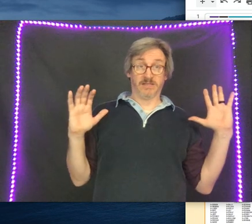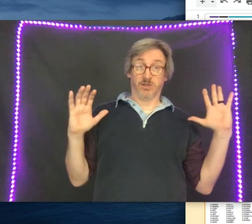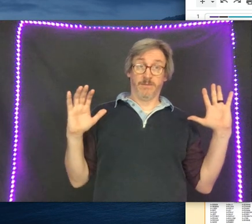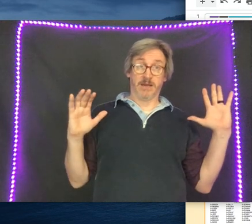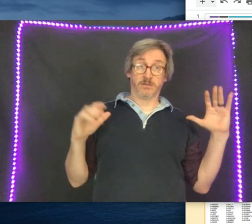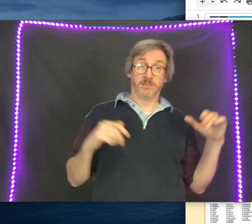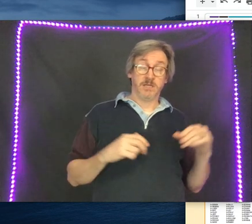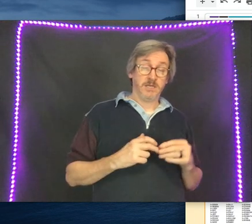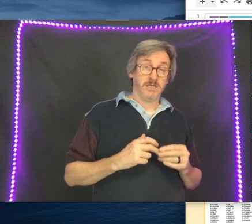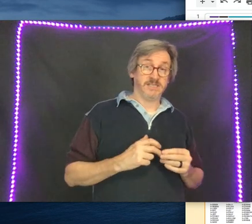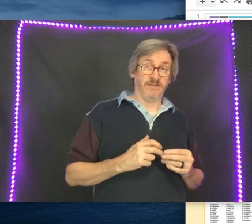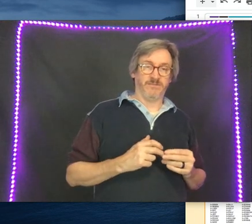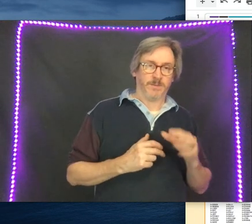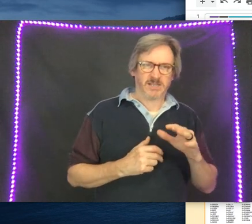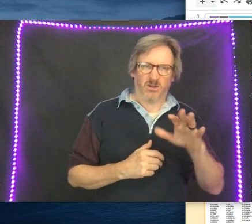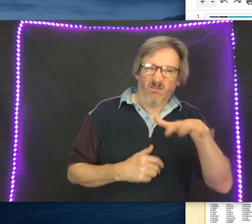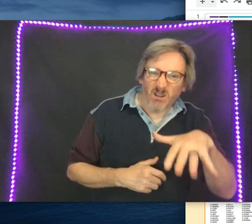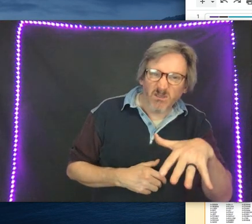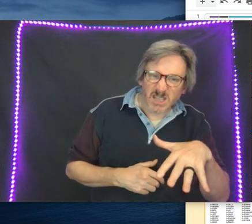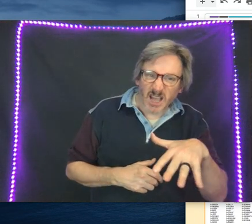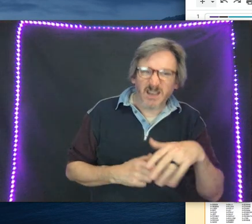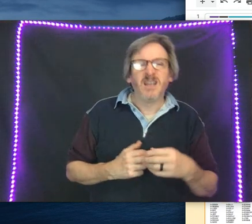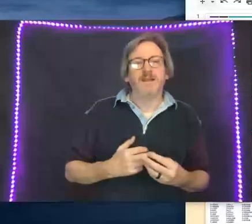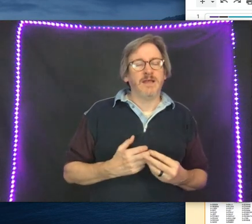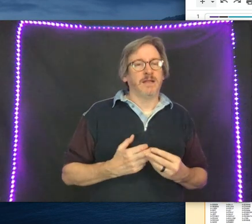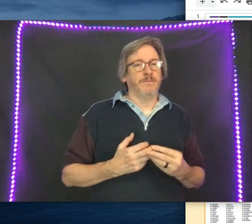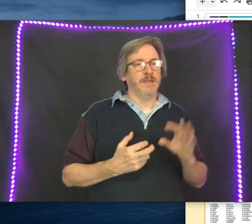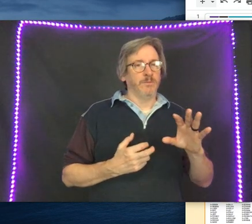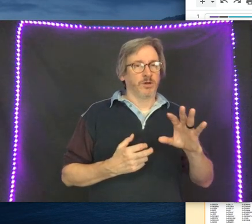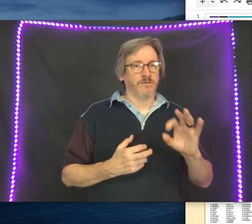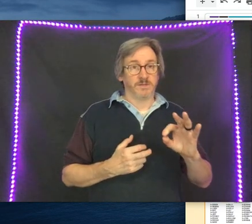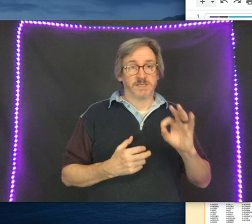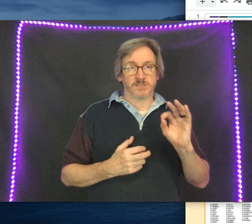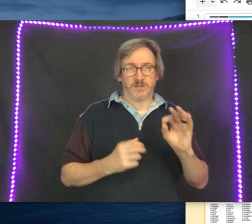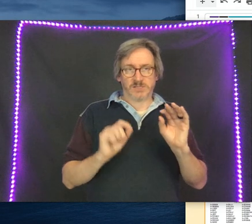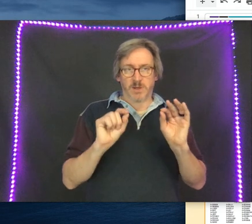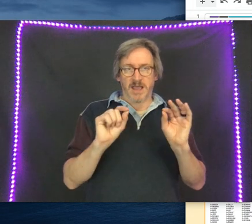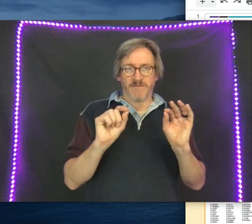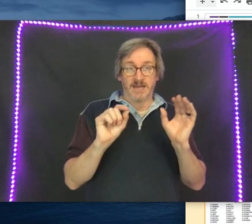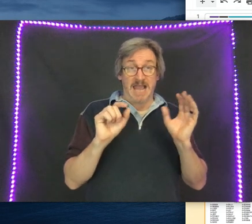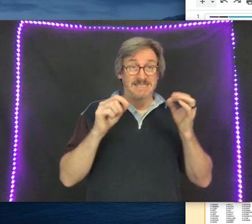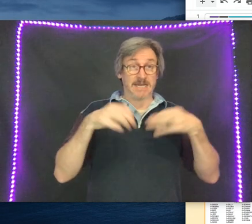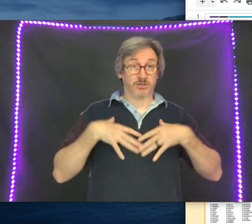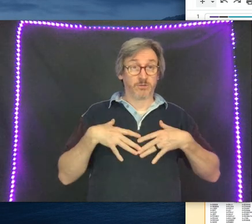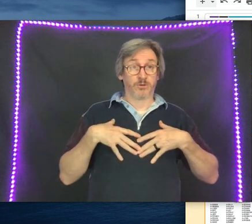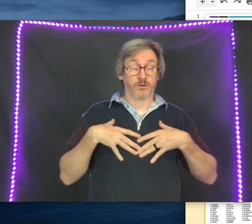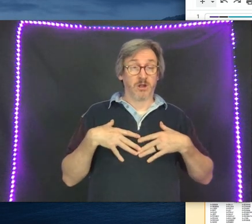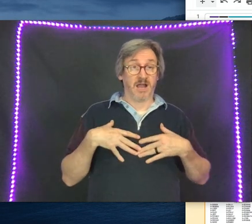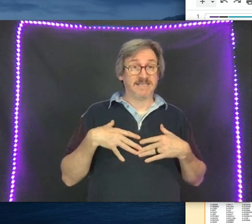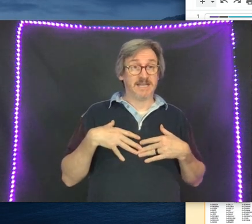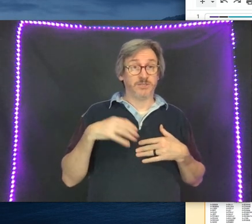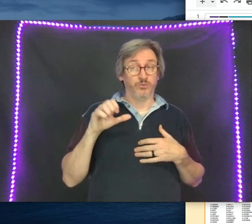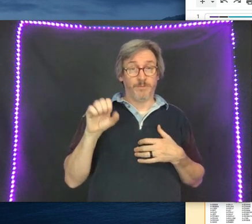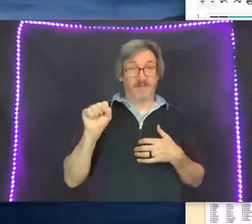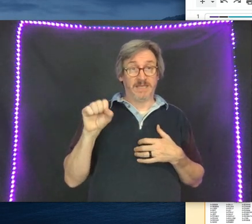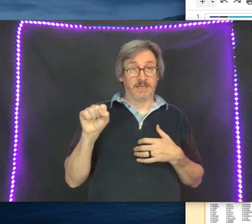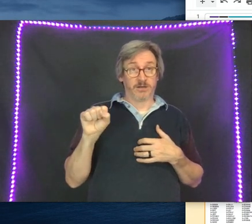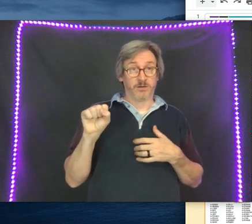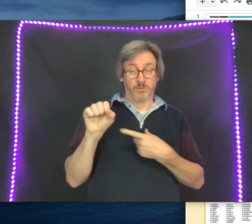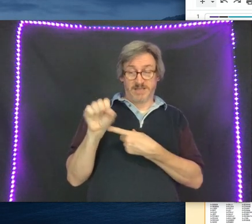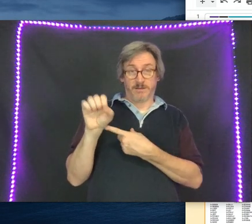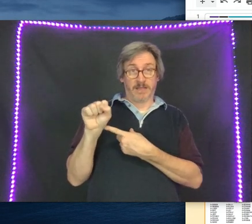line, that's all that matters. Is if someone has to go, what was that? Then it could be more confusing. So that's why I find as an interpreter, I tend to